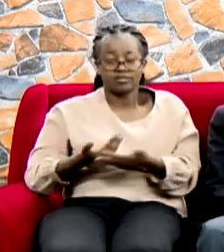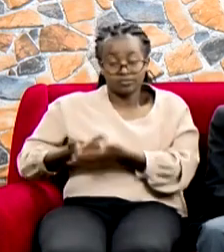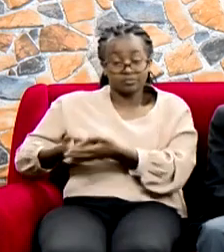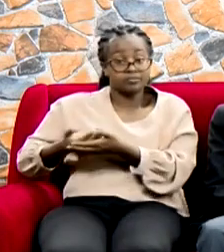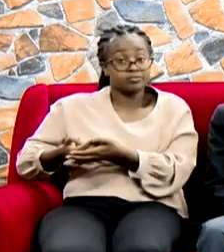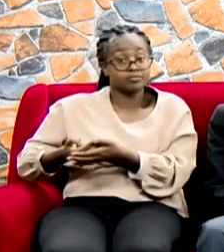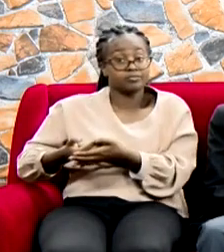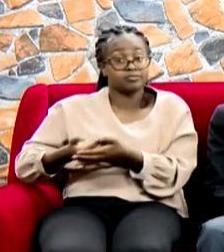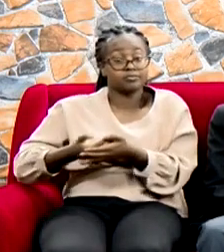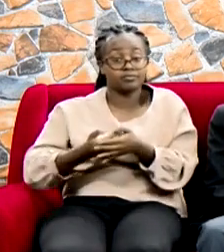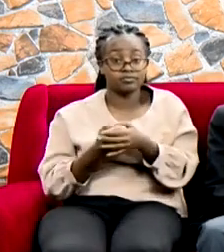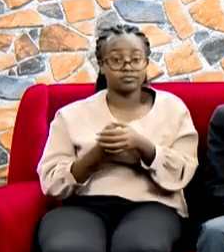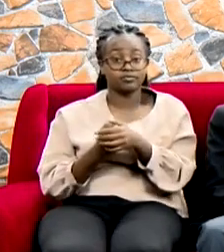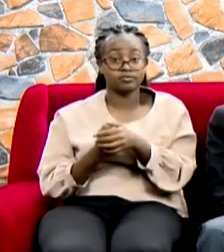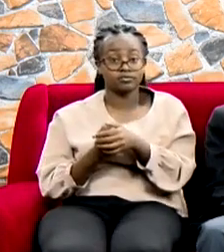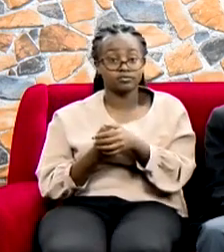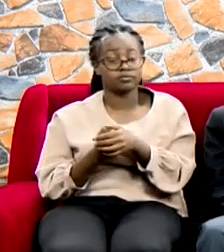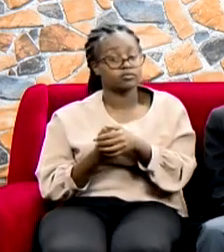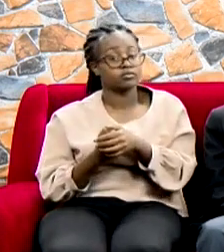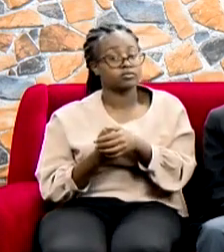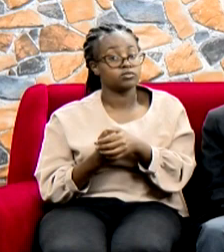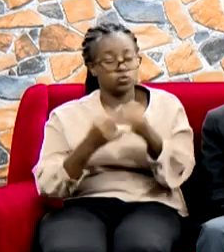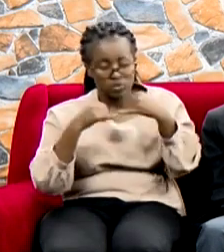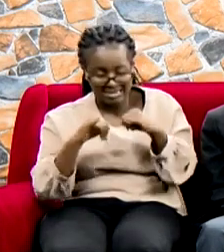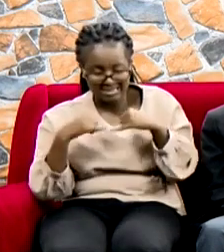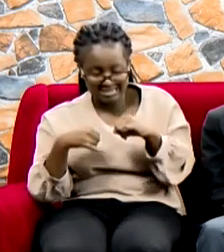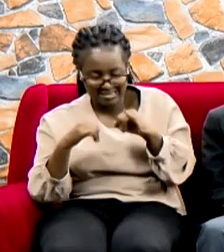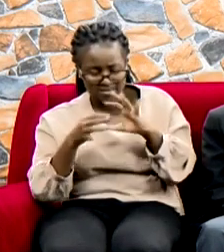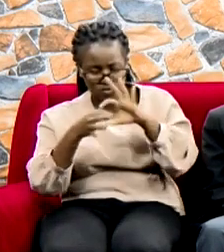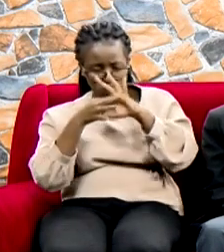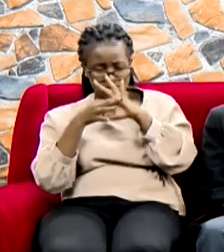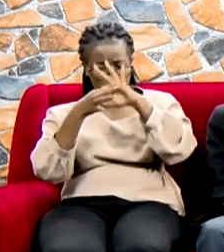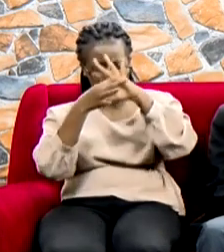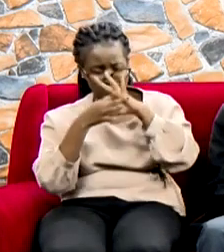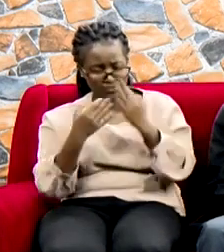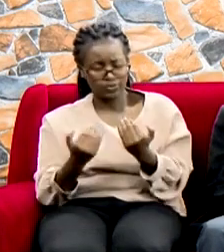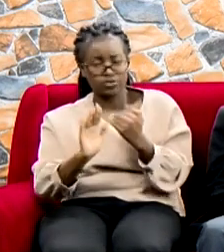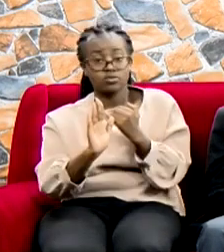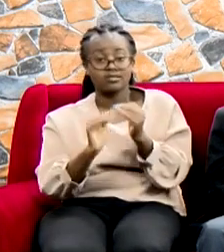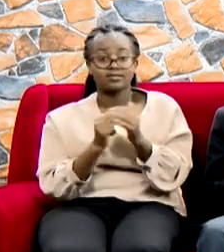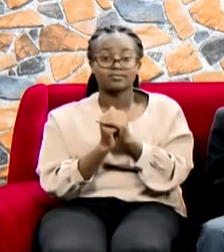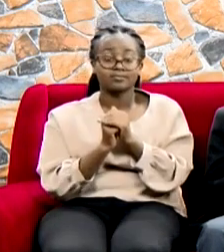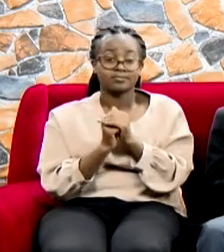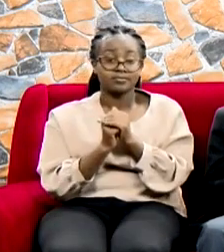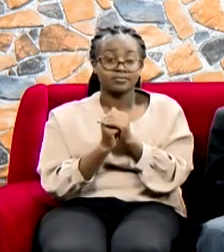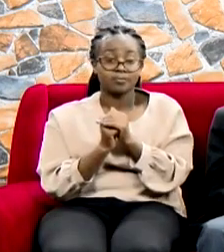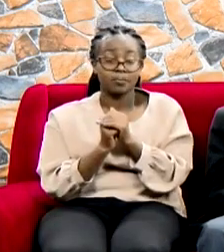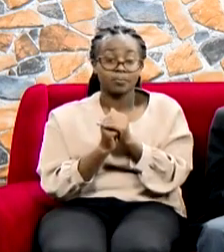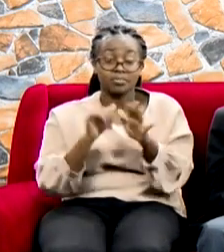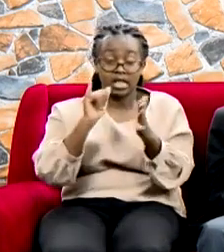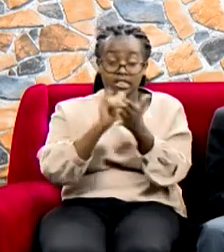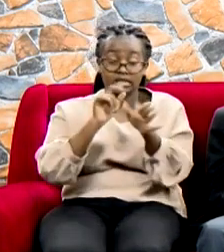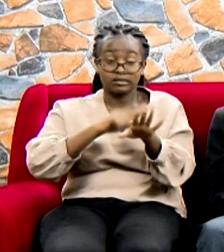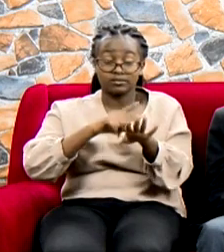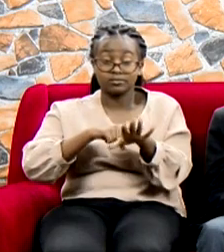breastfeeding. All right. Yeah. You're trying to bond with your child. Yes. Yeah. So at that point,